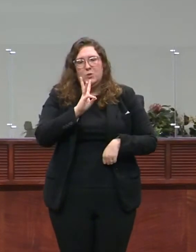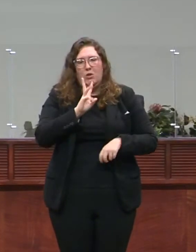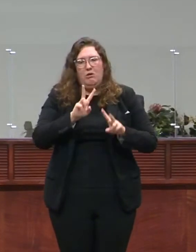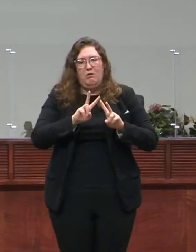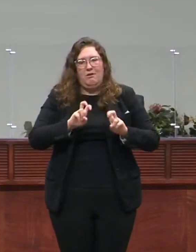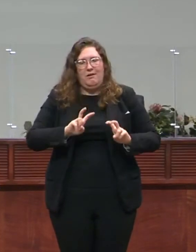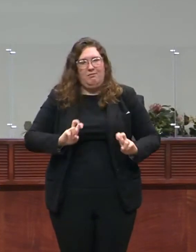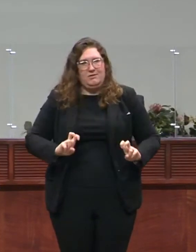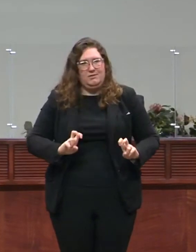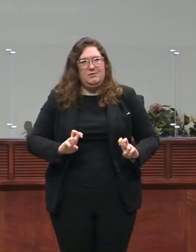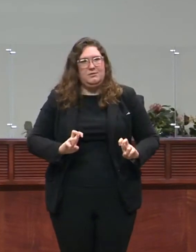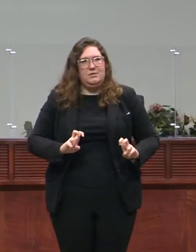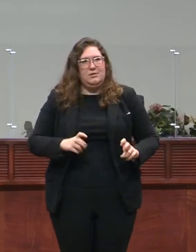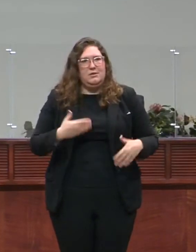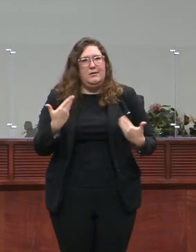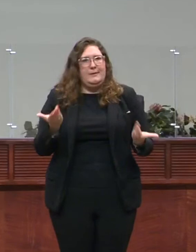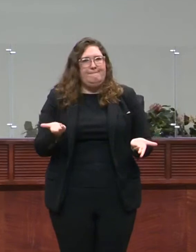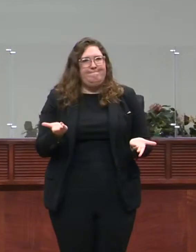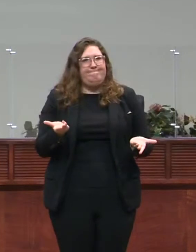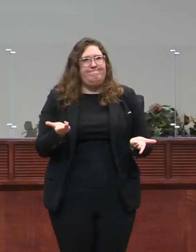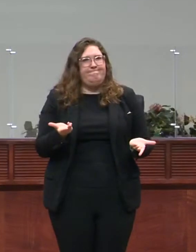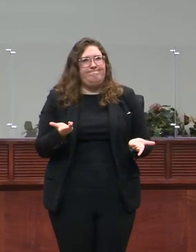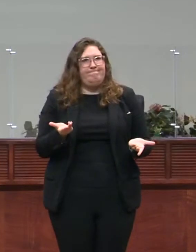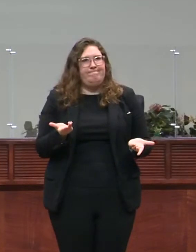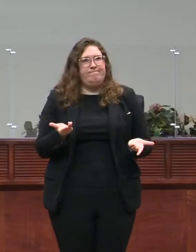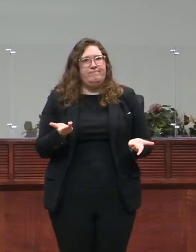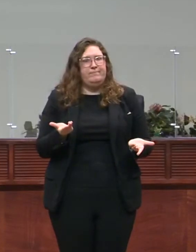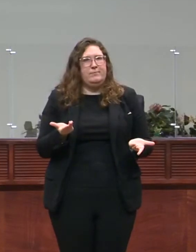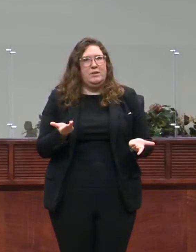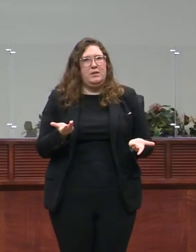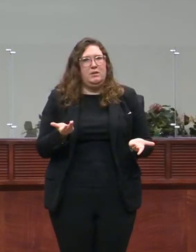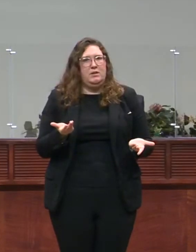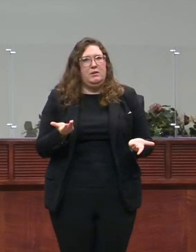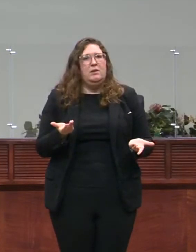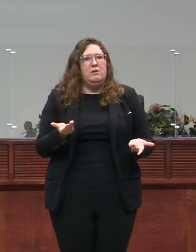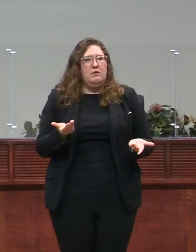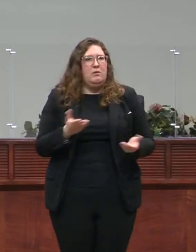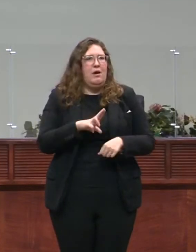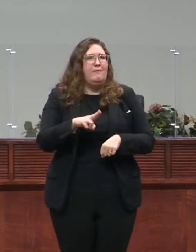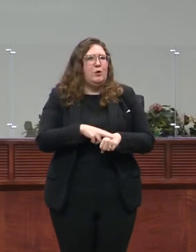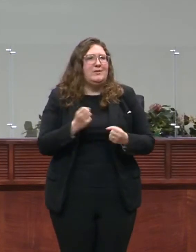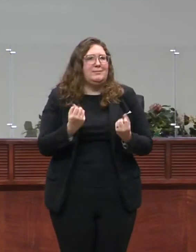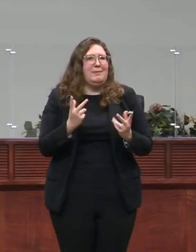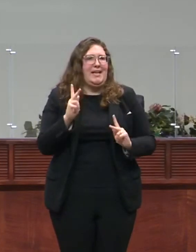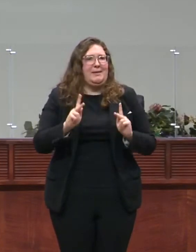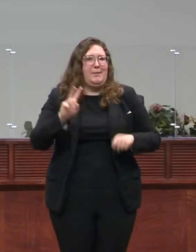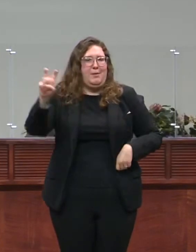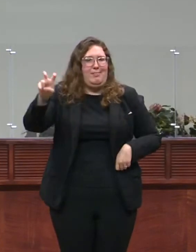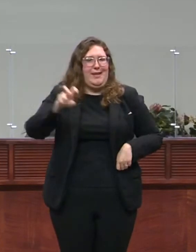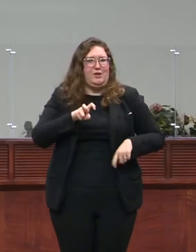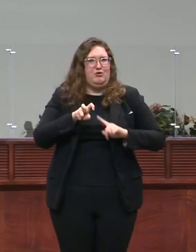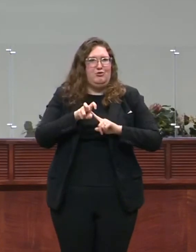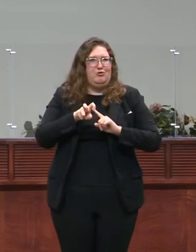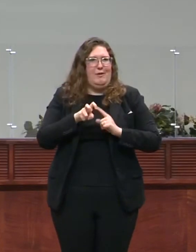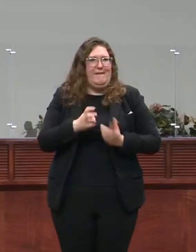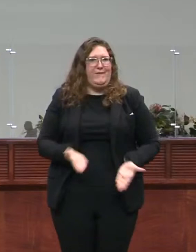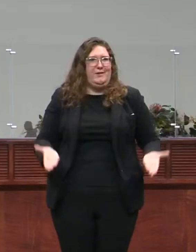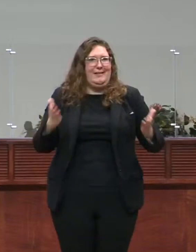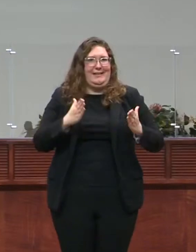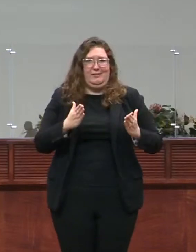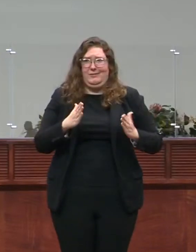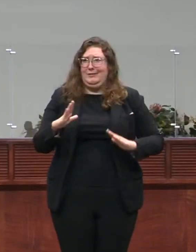analysis. Keep in mind, we have a number of people who do travel here. We're still probably the #1